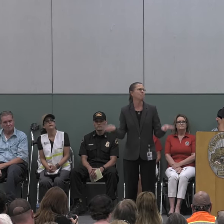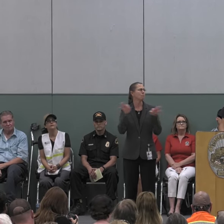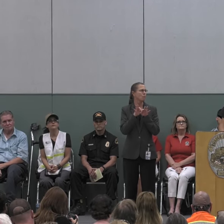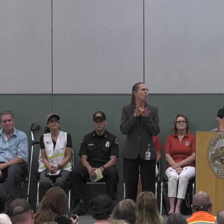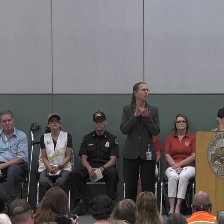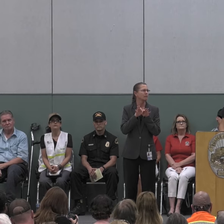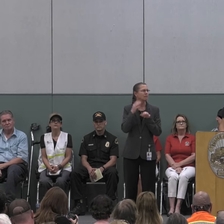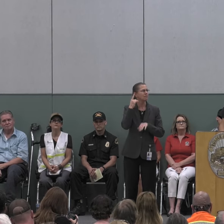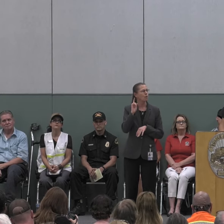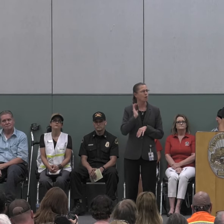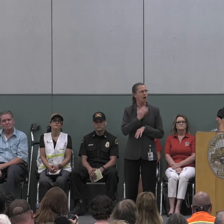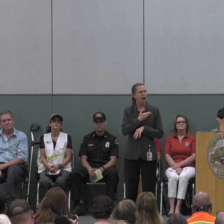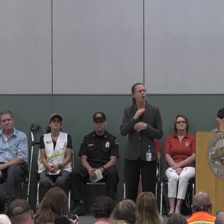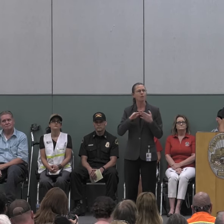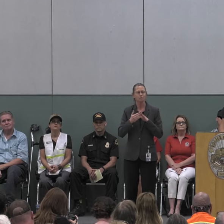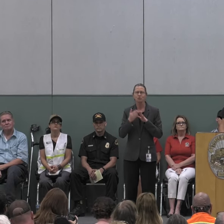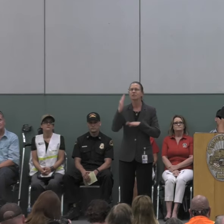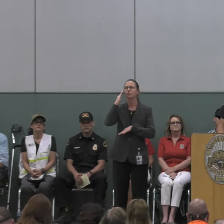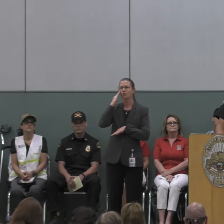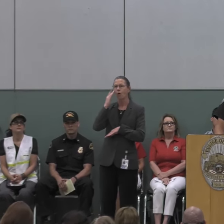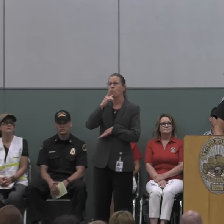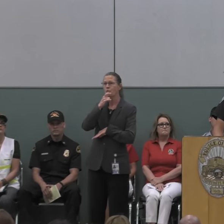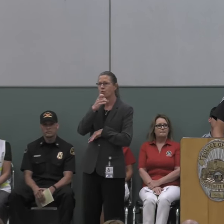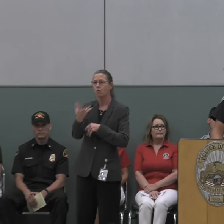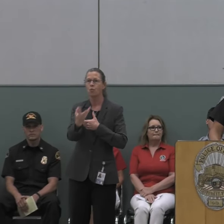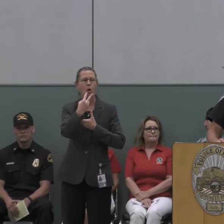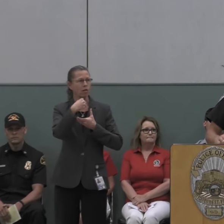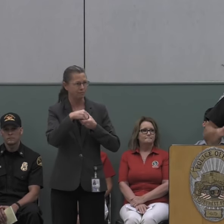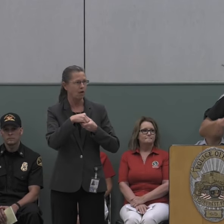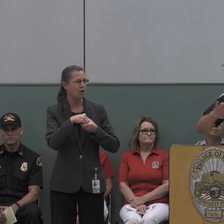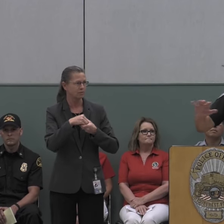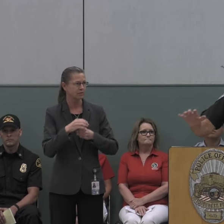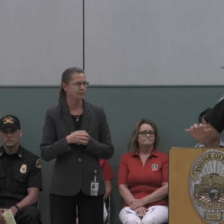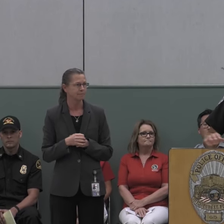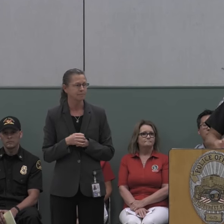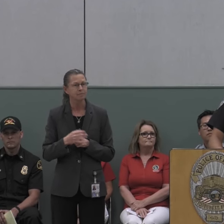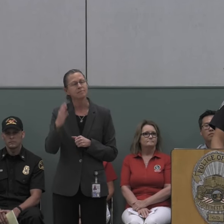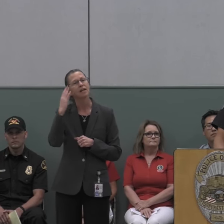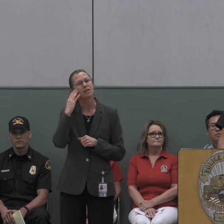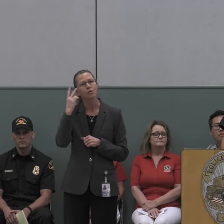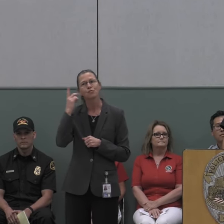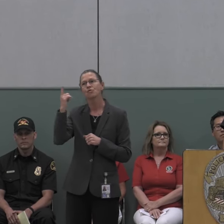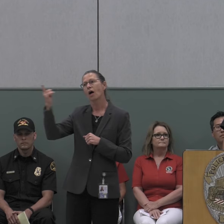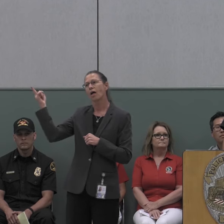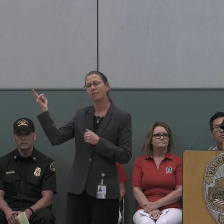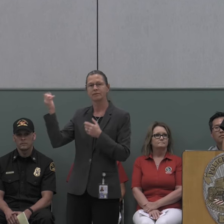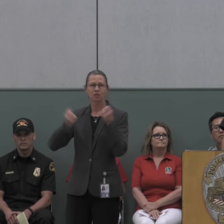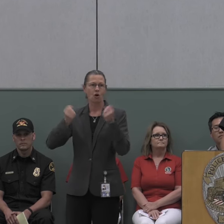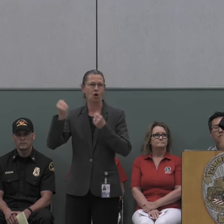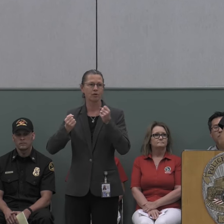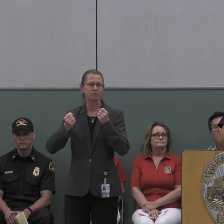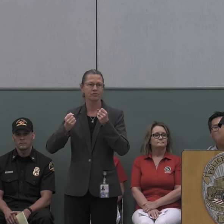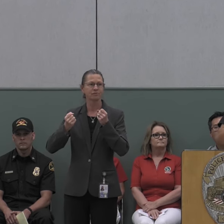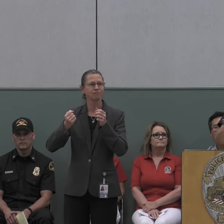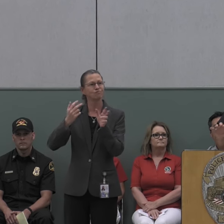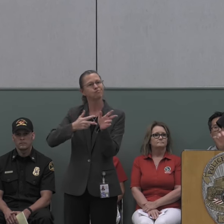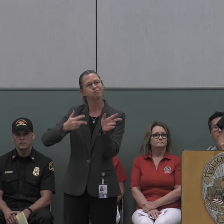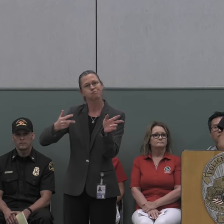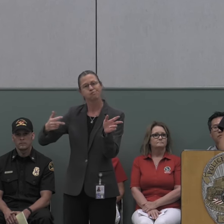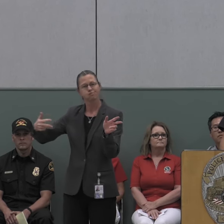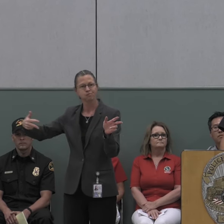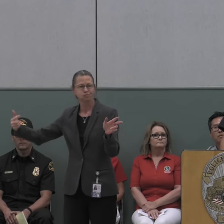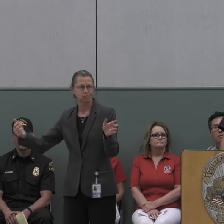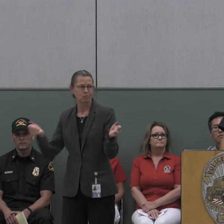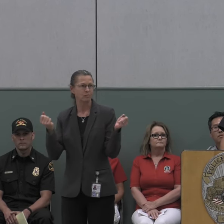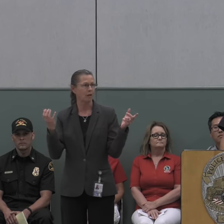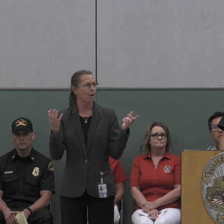to know who was involved in this. And I know you saw the cars, the amount of law